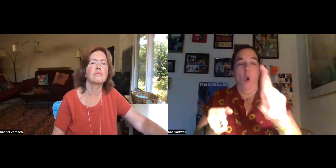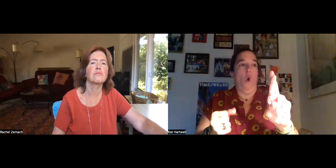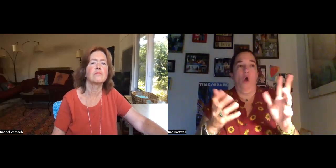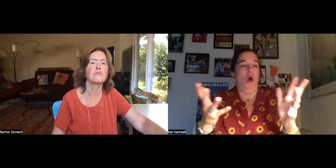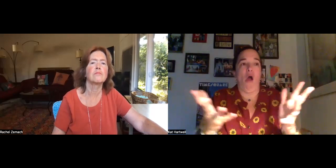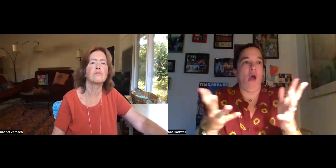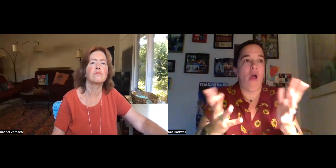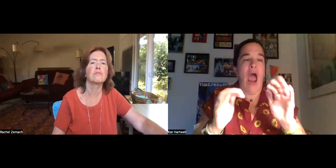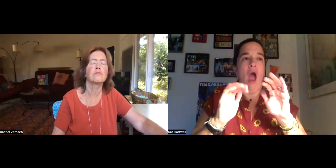Or